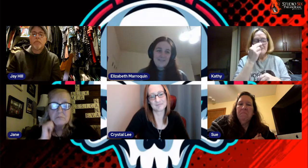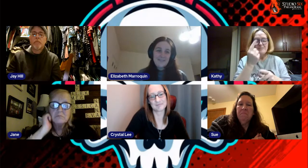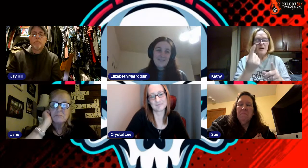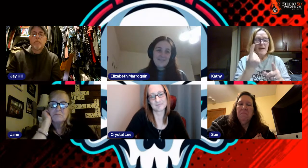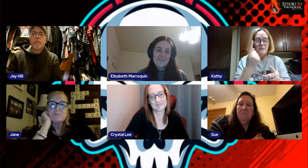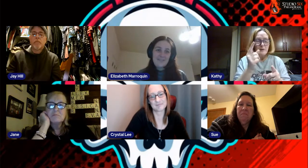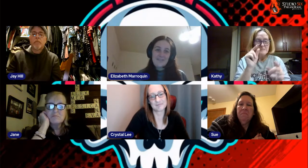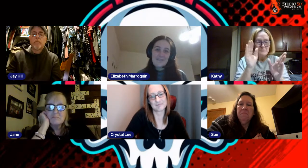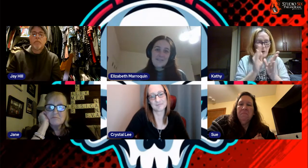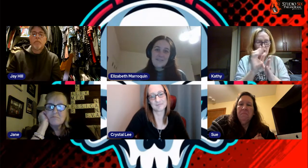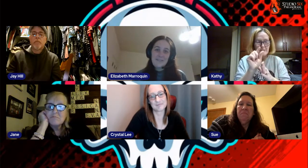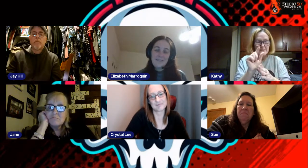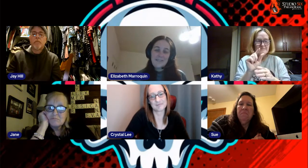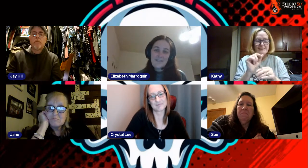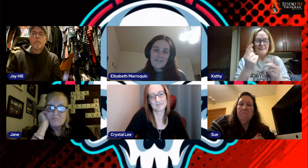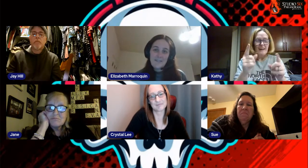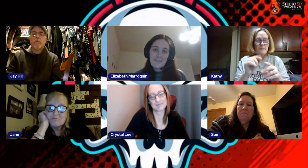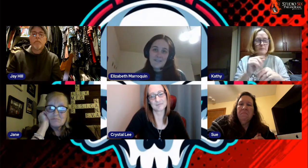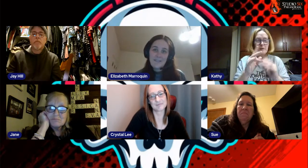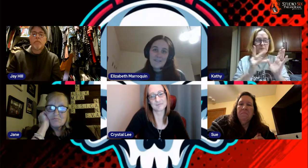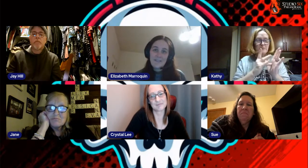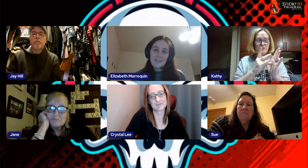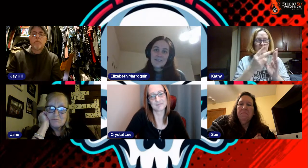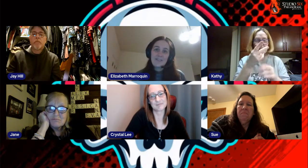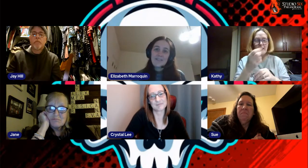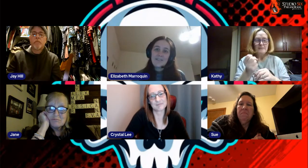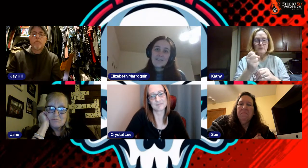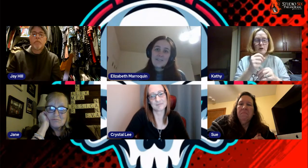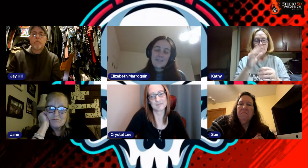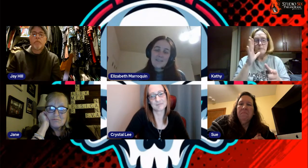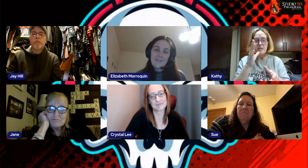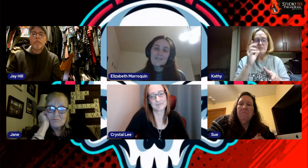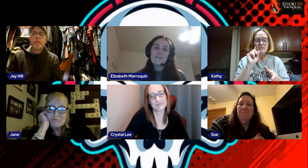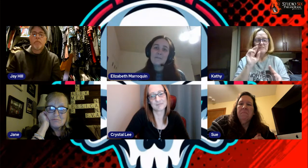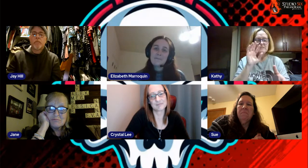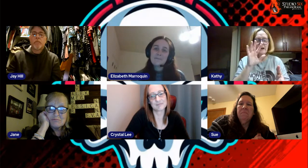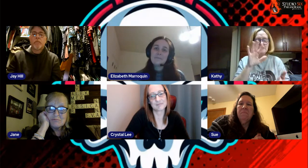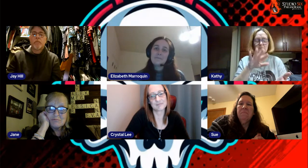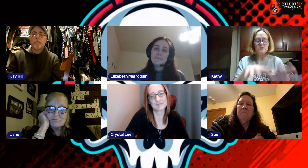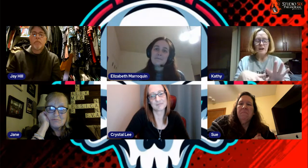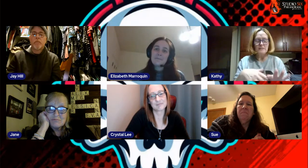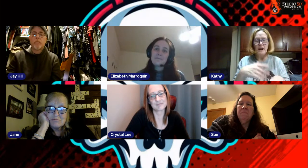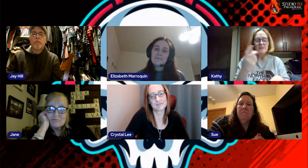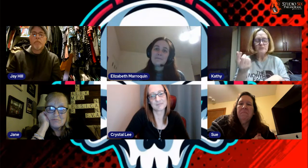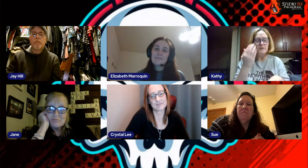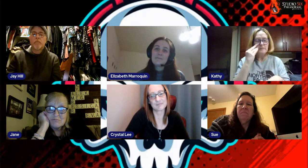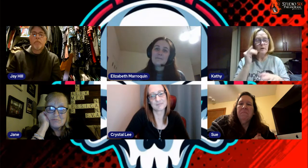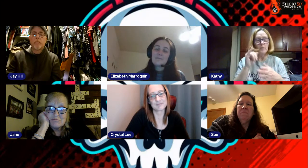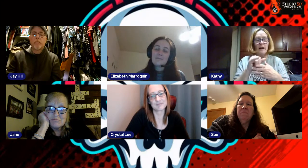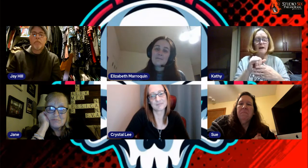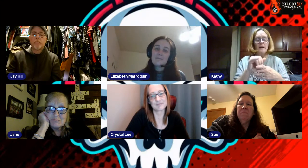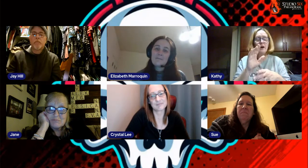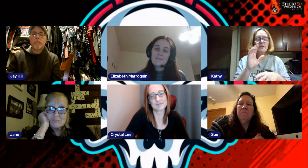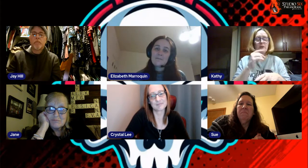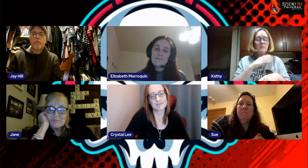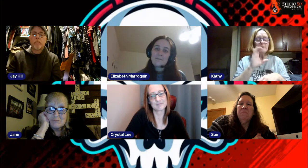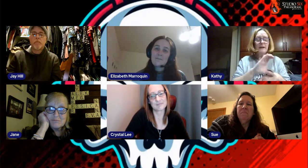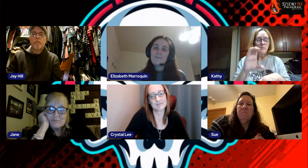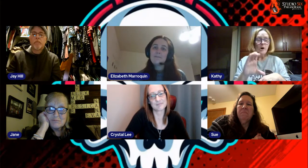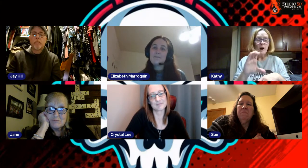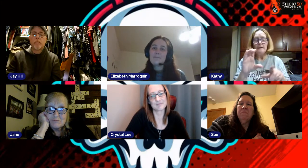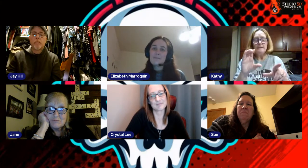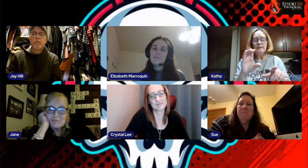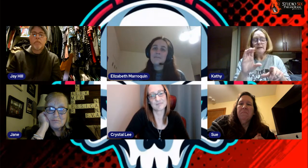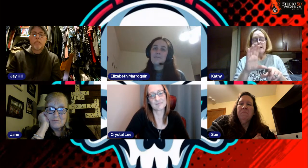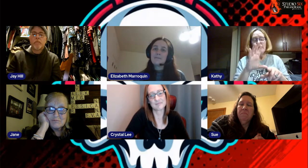babies. So I had one smaller incident happen when I was a freshman in high school. And my mother did like shocked. Like, how did you even know that? So I was in